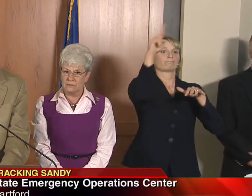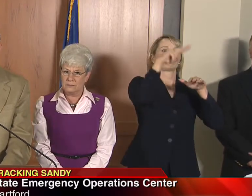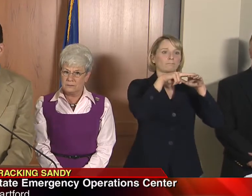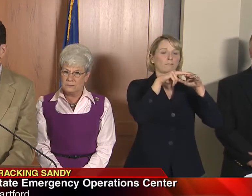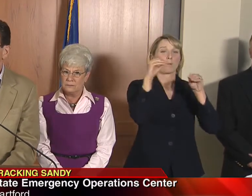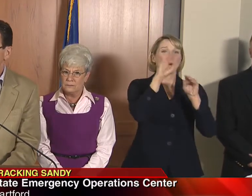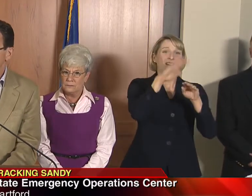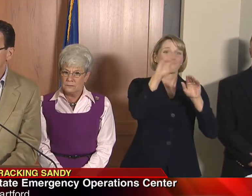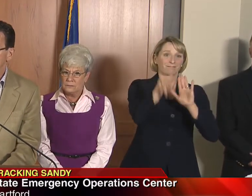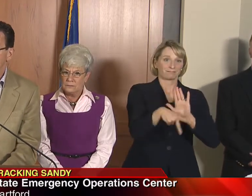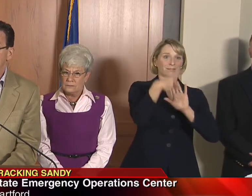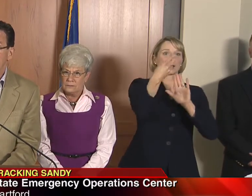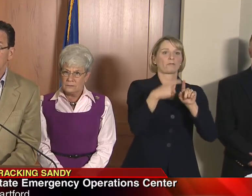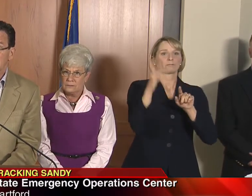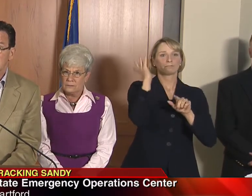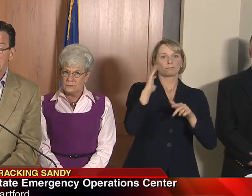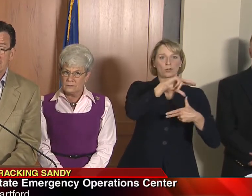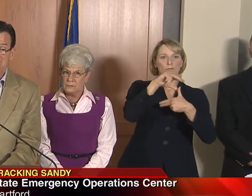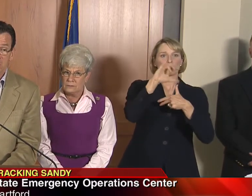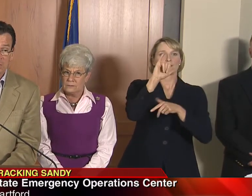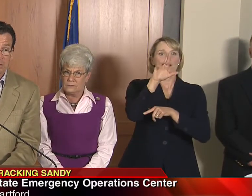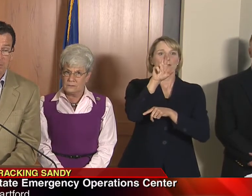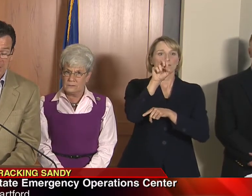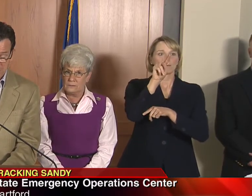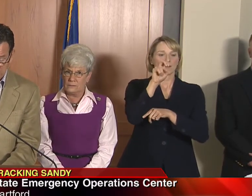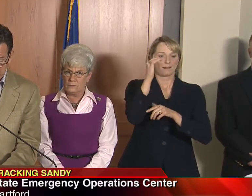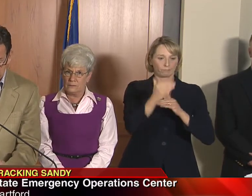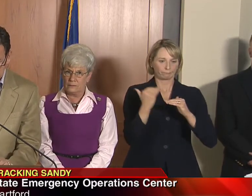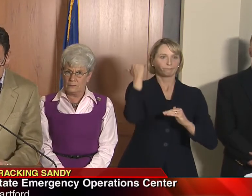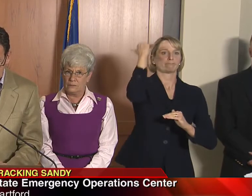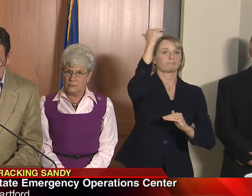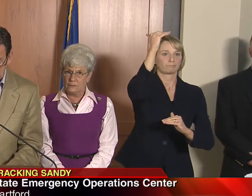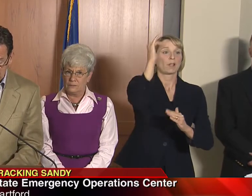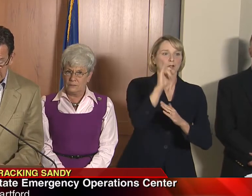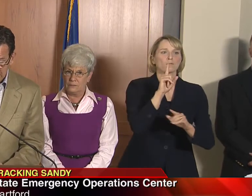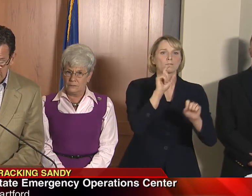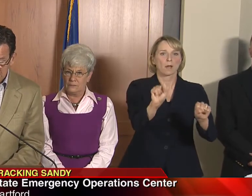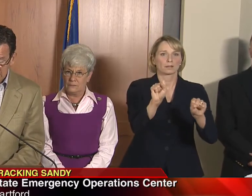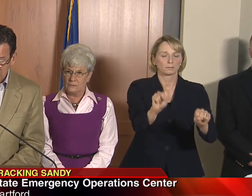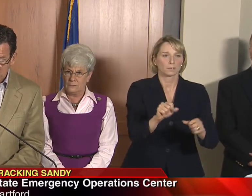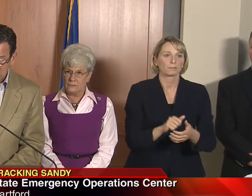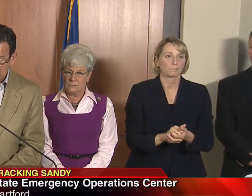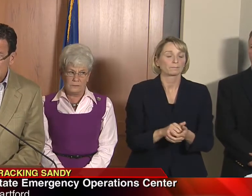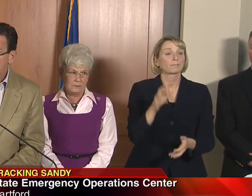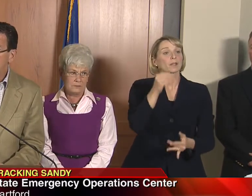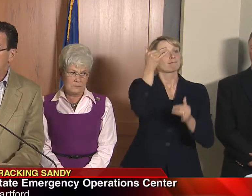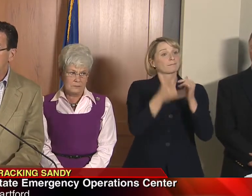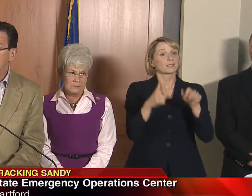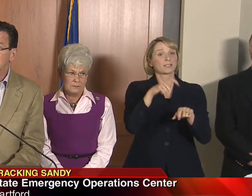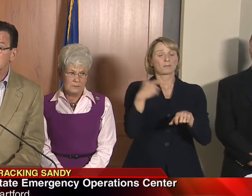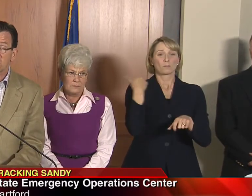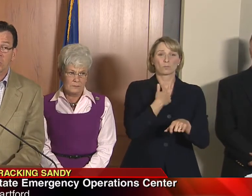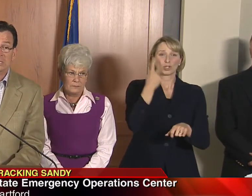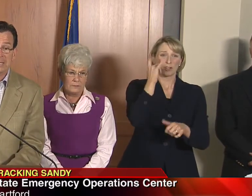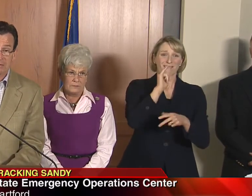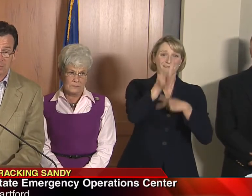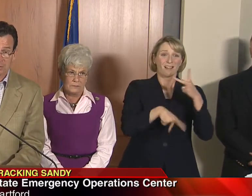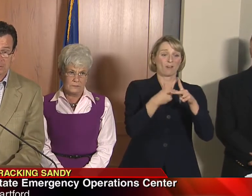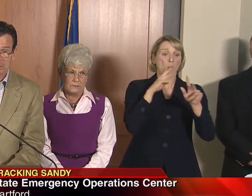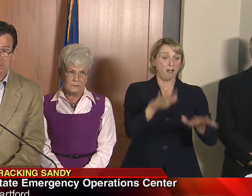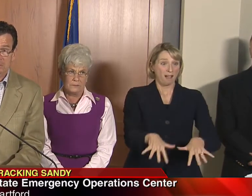than double the surge of Irene as a real possibility. In fact, the last time we saw anything like this